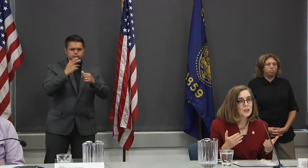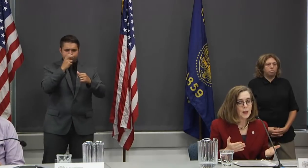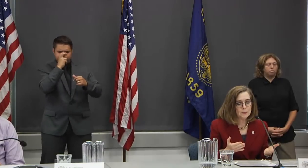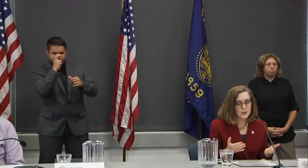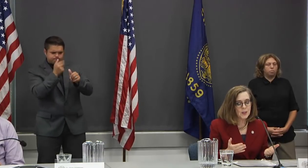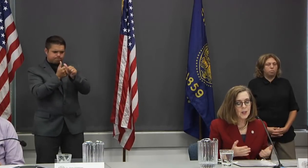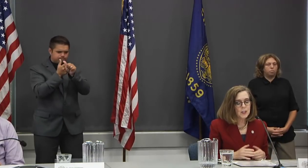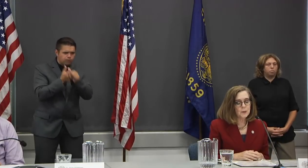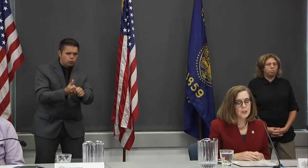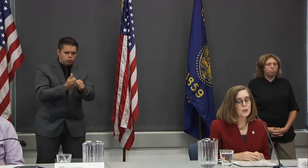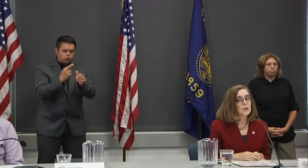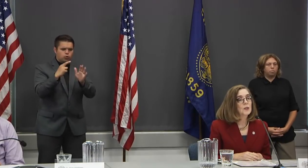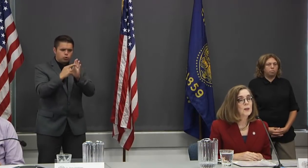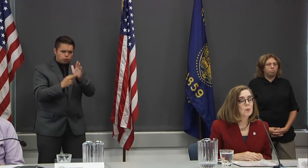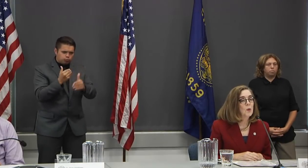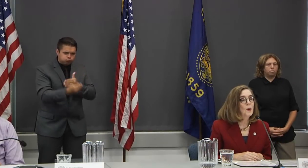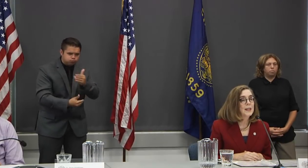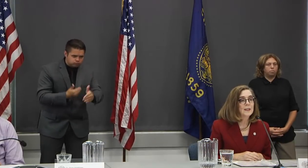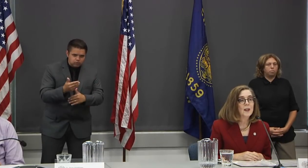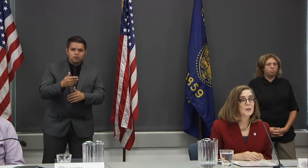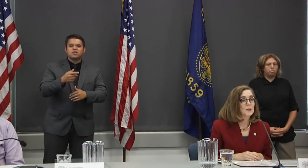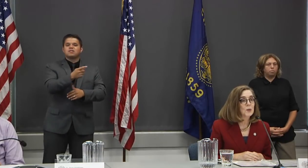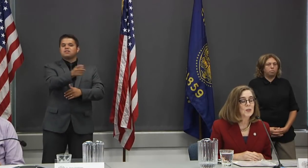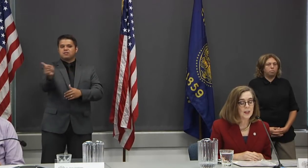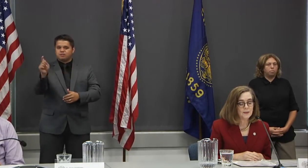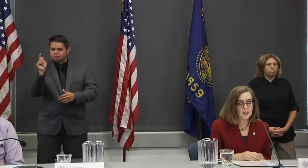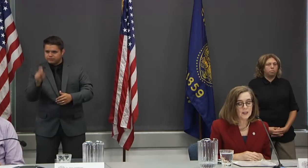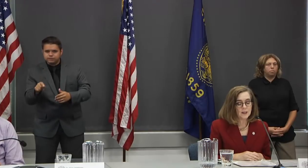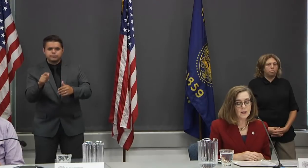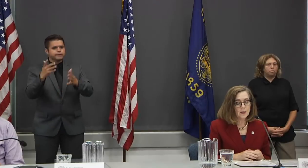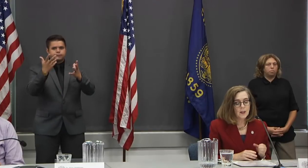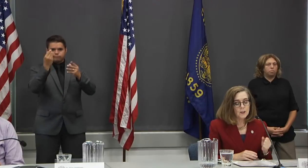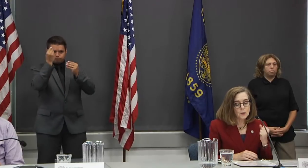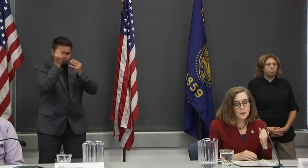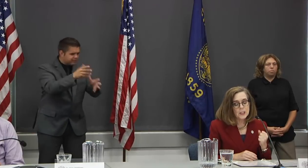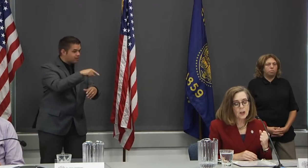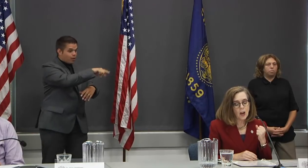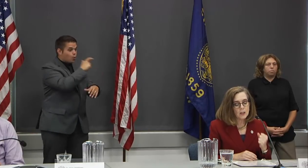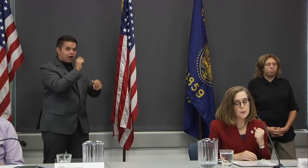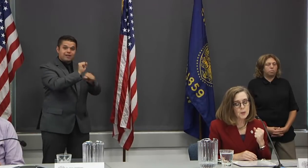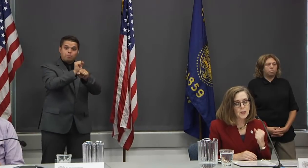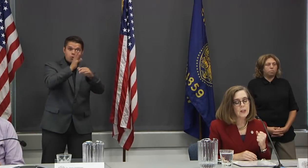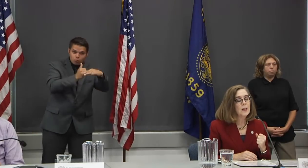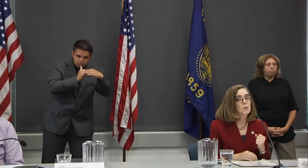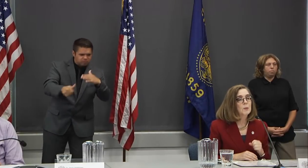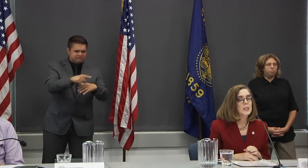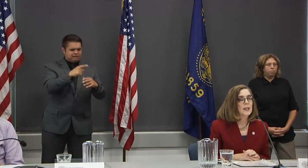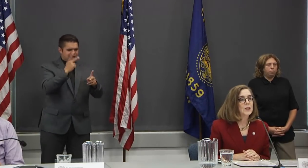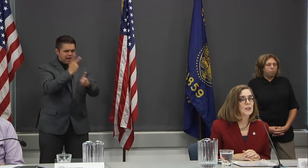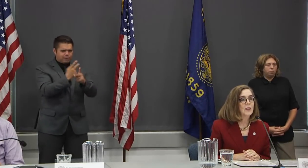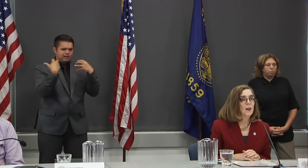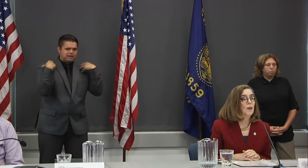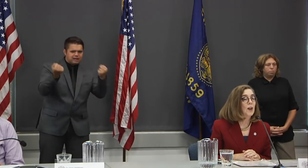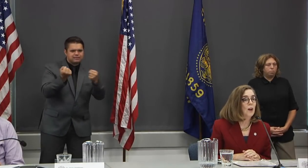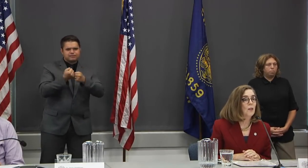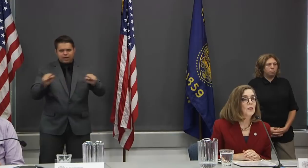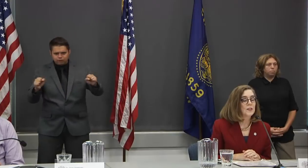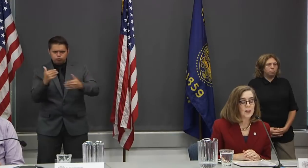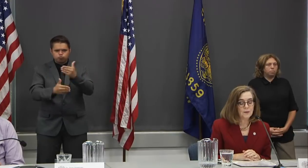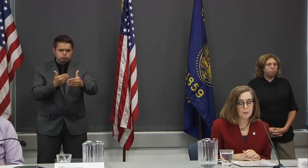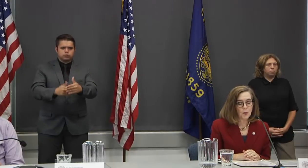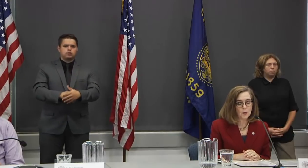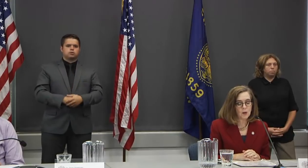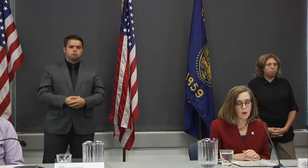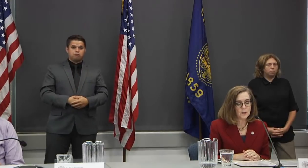additional steps to ensure employee and customer safety, to reach 100% implementation of our health